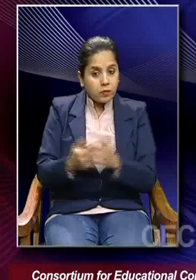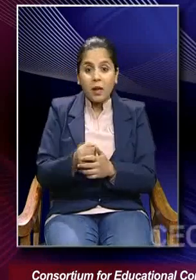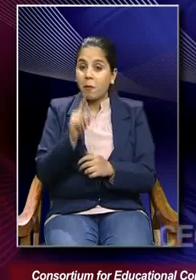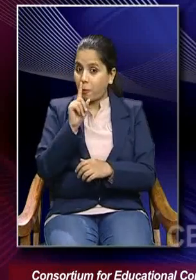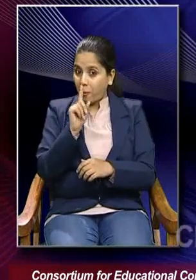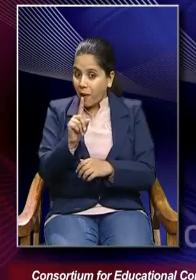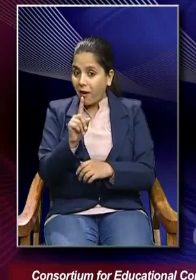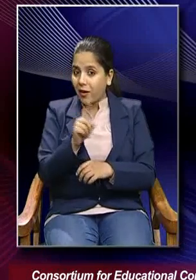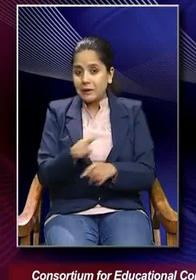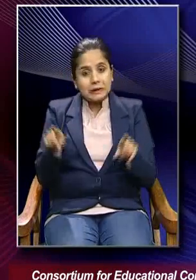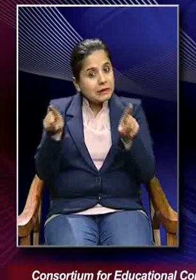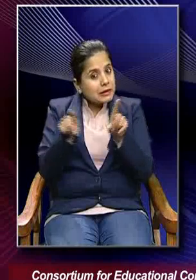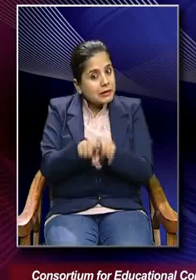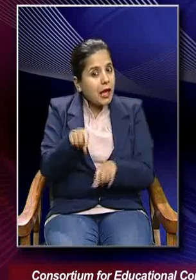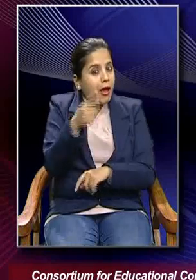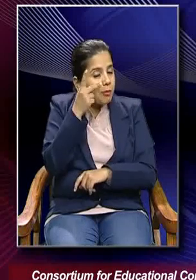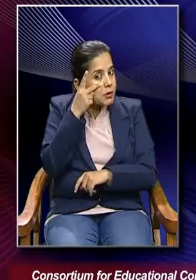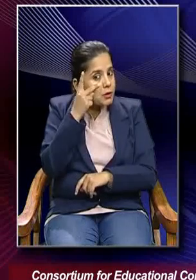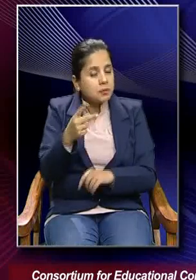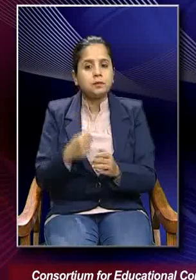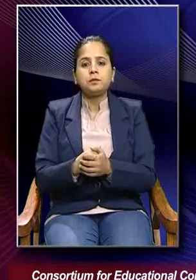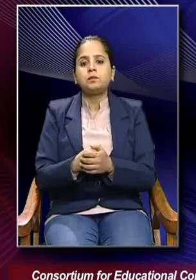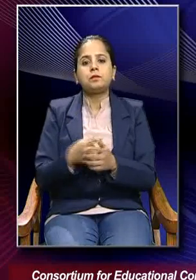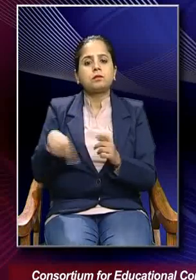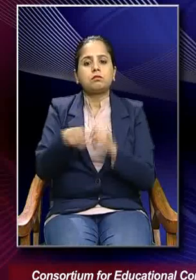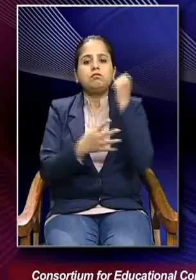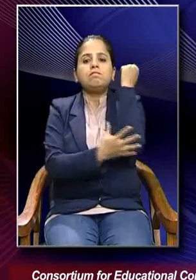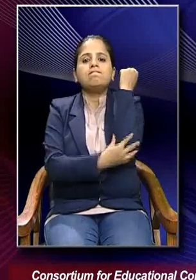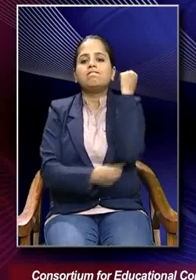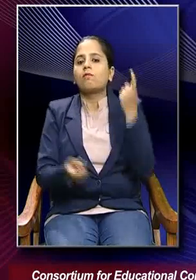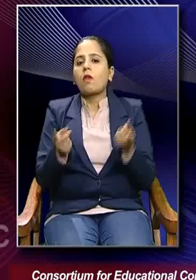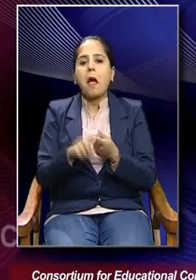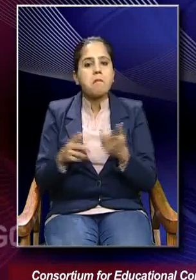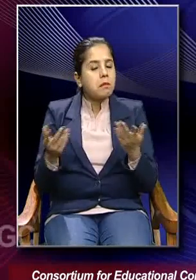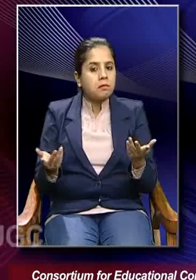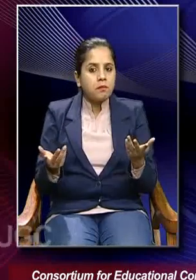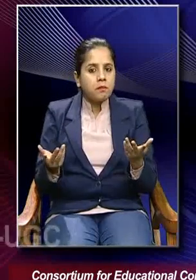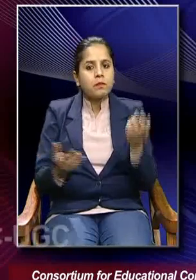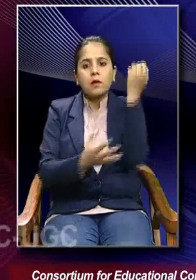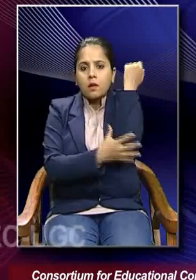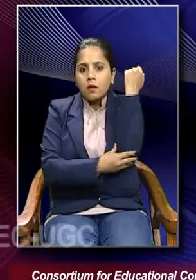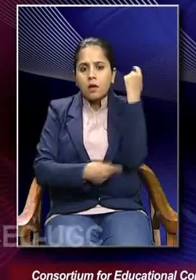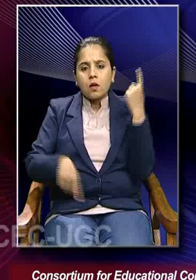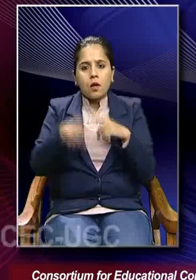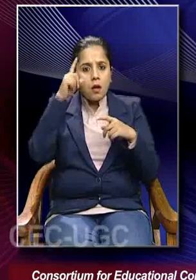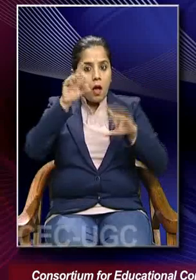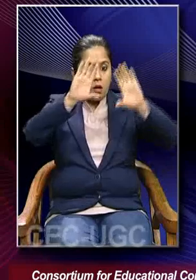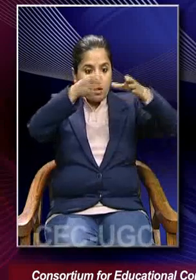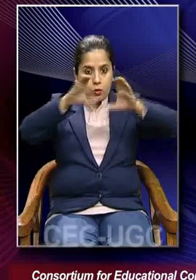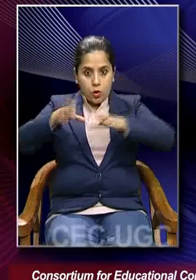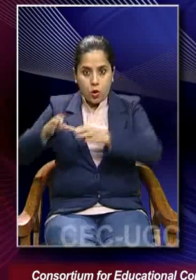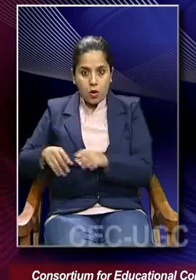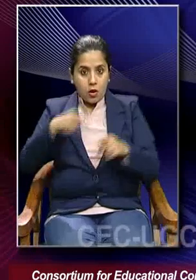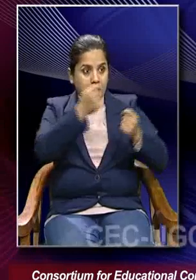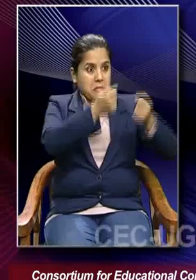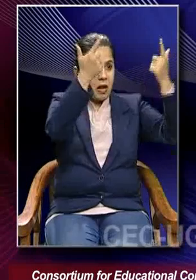then at the same time, it created poverty because it led to class formation, and there were